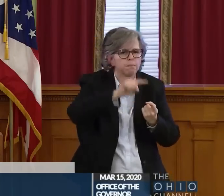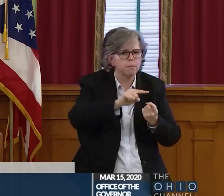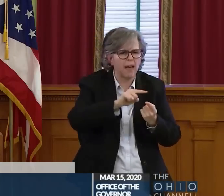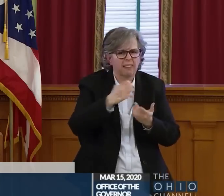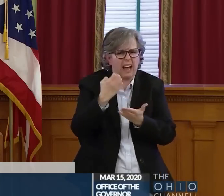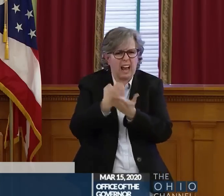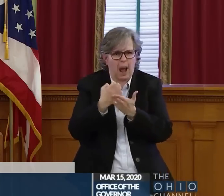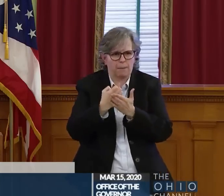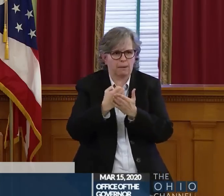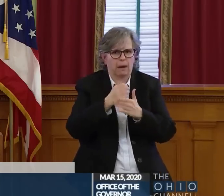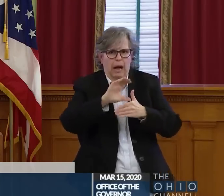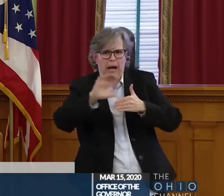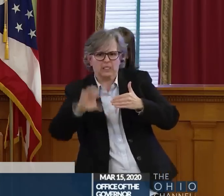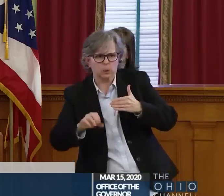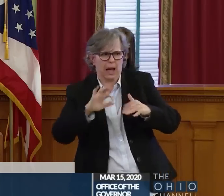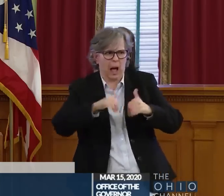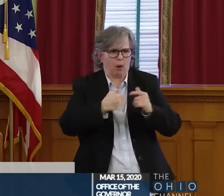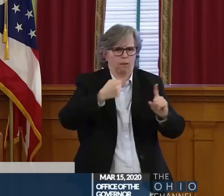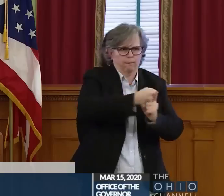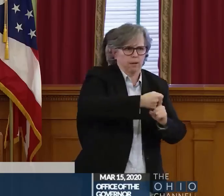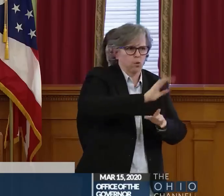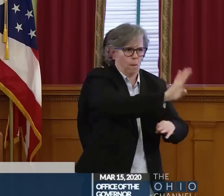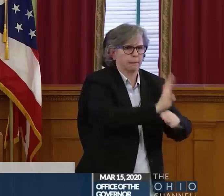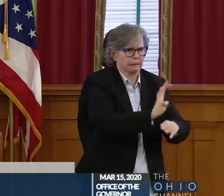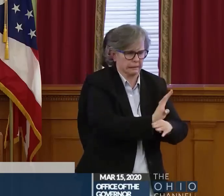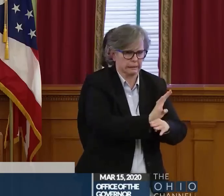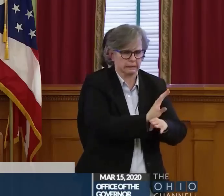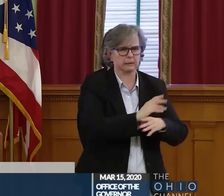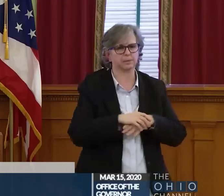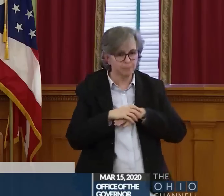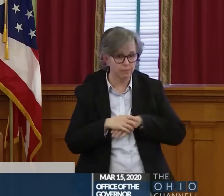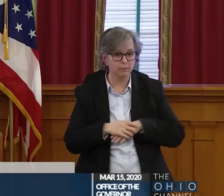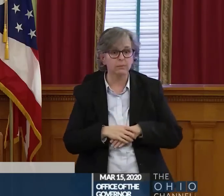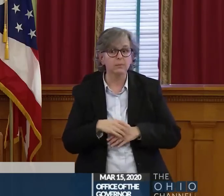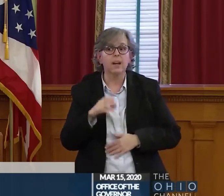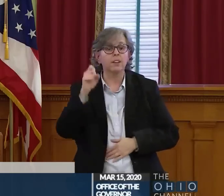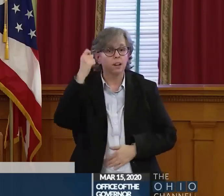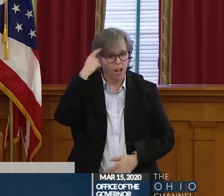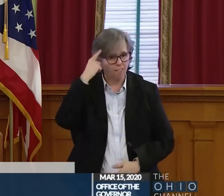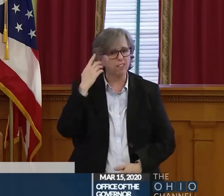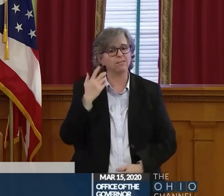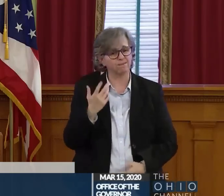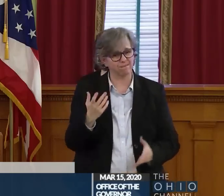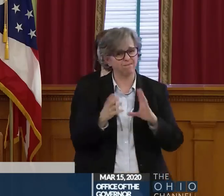consequences of these decisions. As the governor reiterated, this was a very difficult decision.